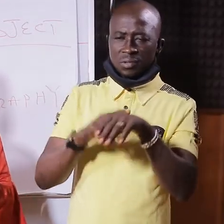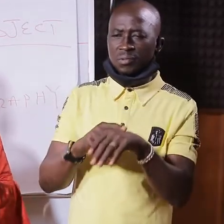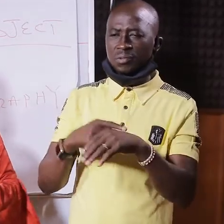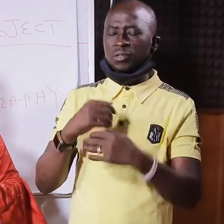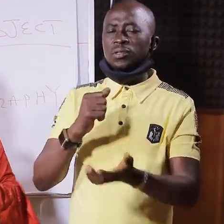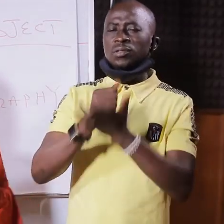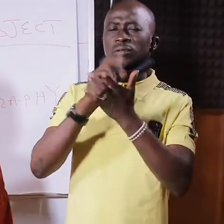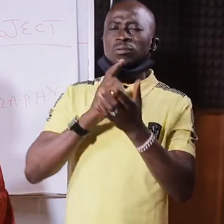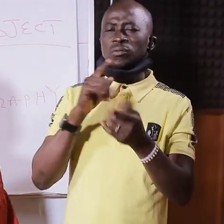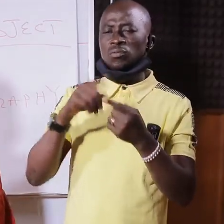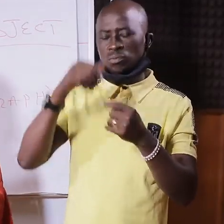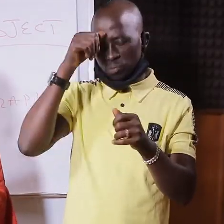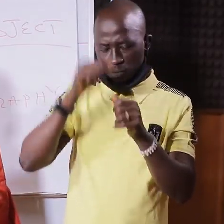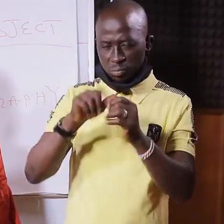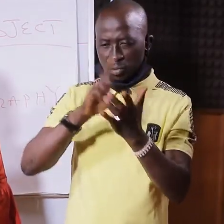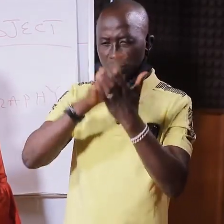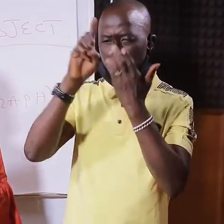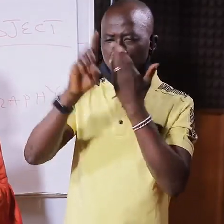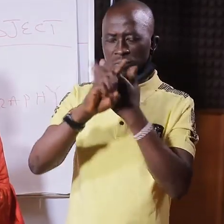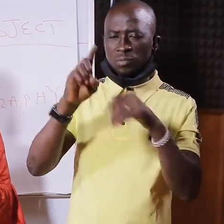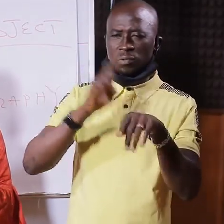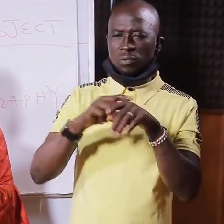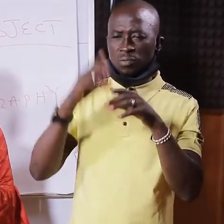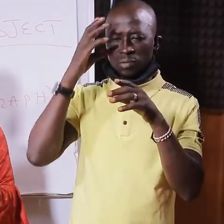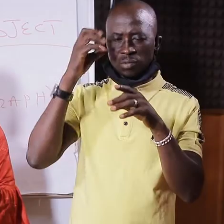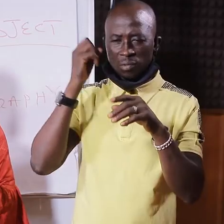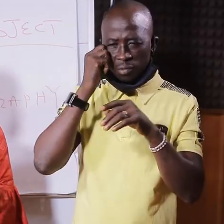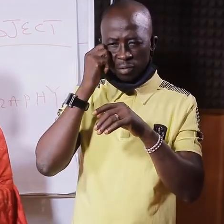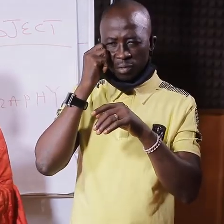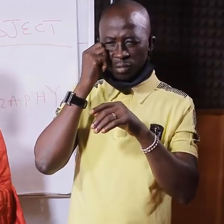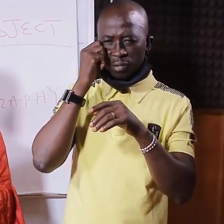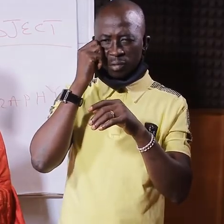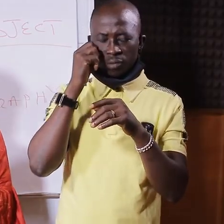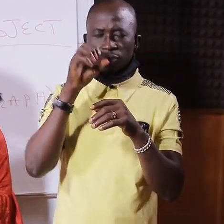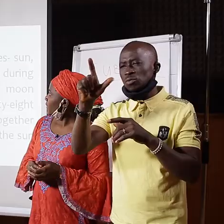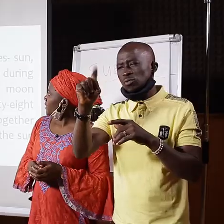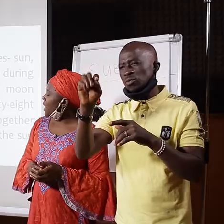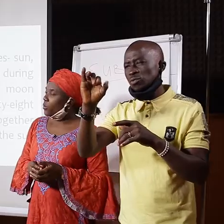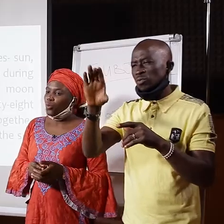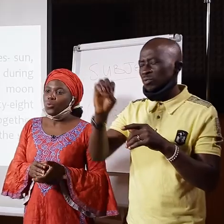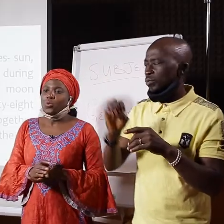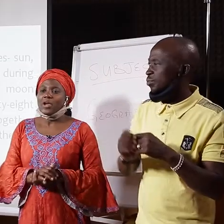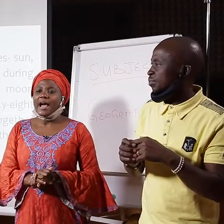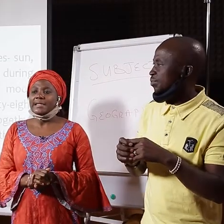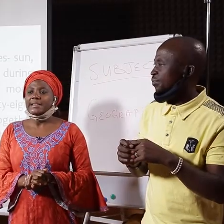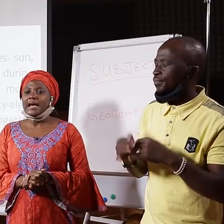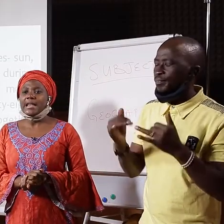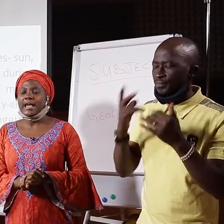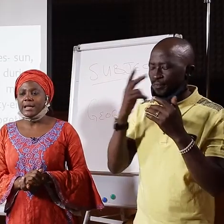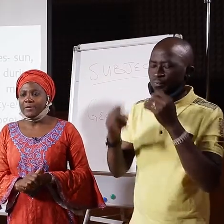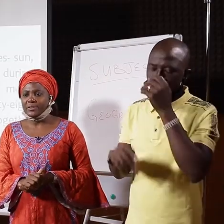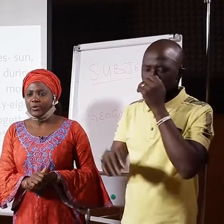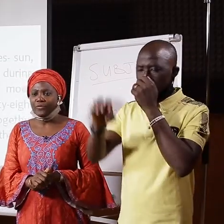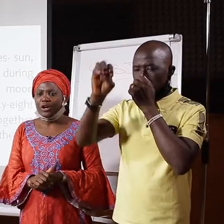us to remember that around the December period, we're experiencing solstice. Now, we'll look at